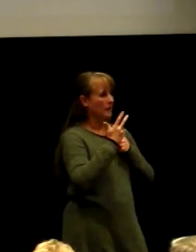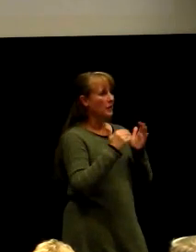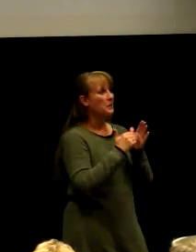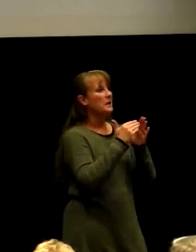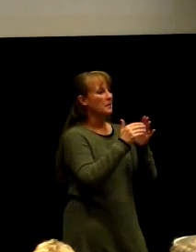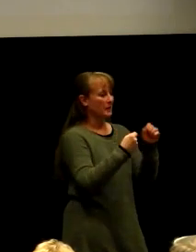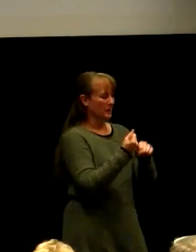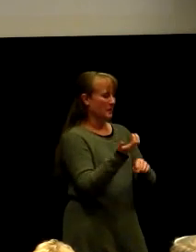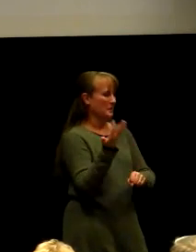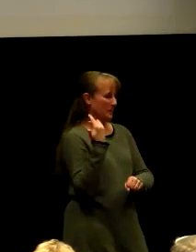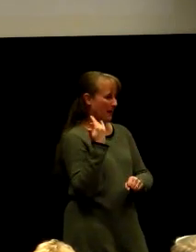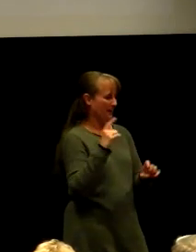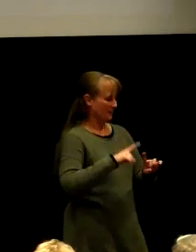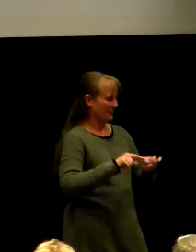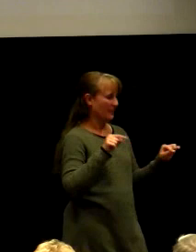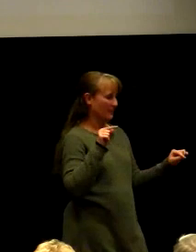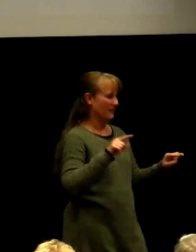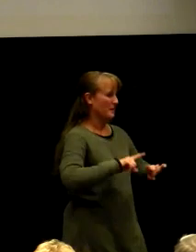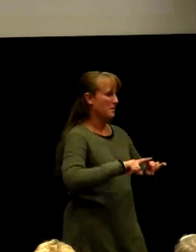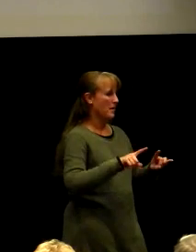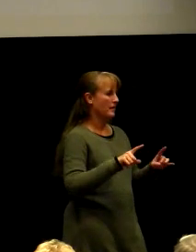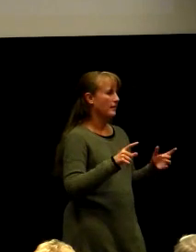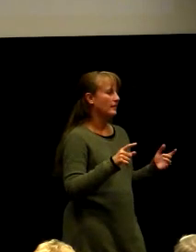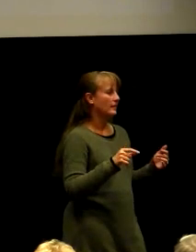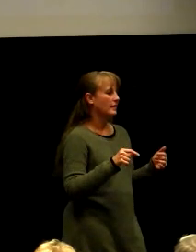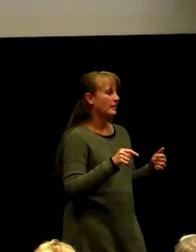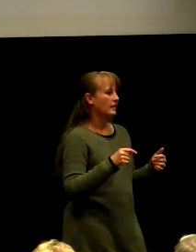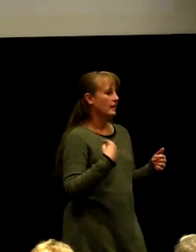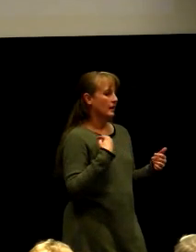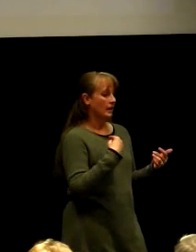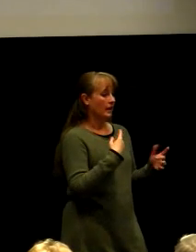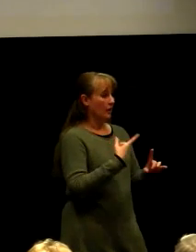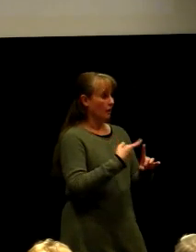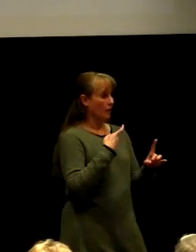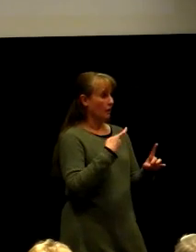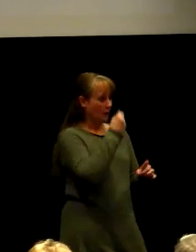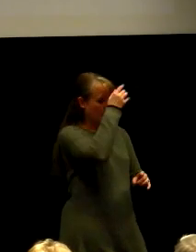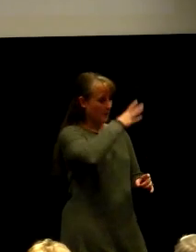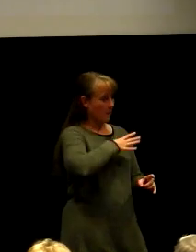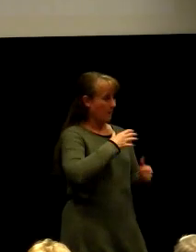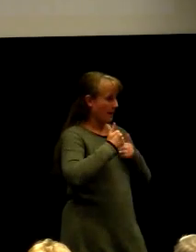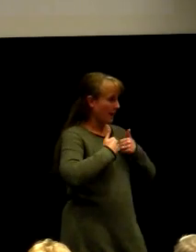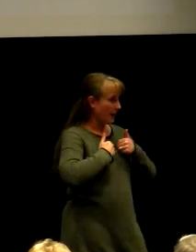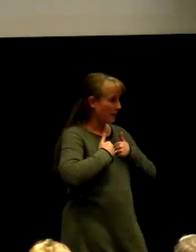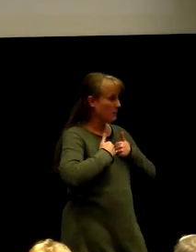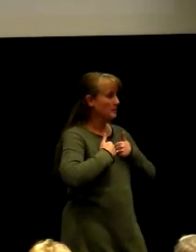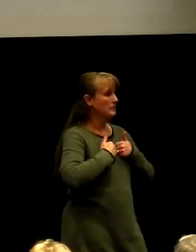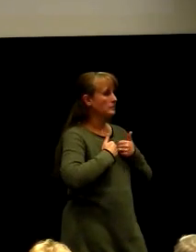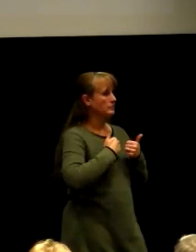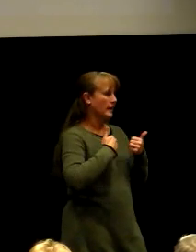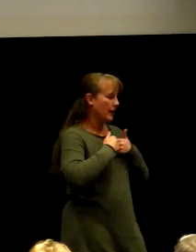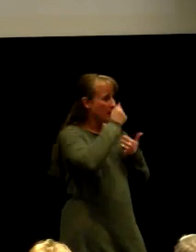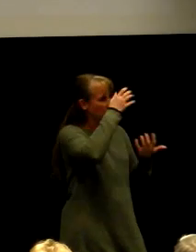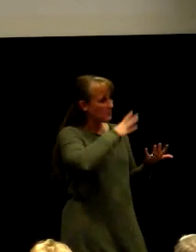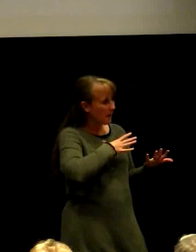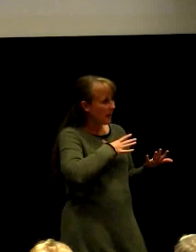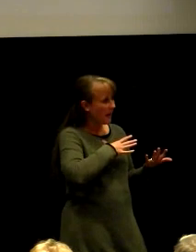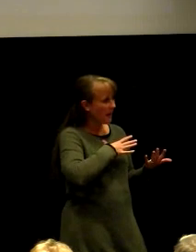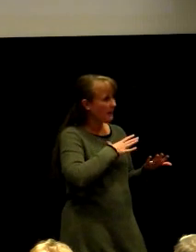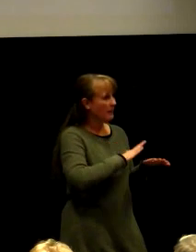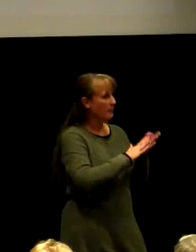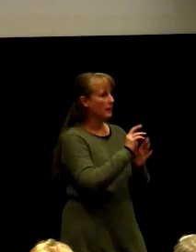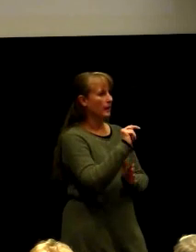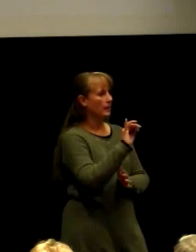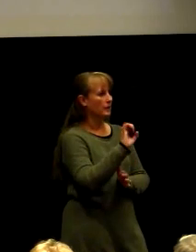novel. But in any case, from the man-apes, ape-men, they move to, or Nietzsche moves to